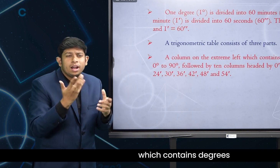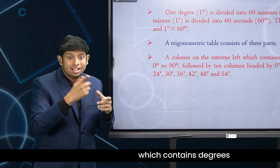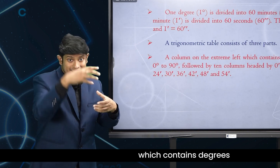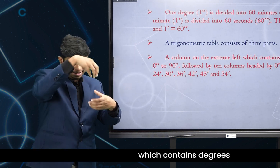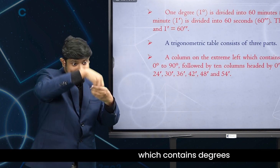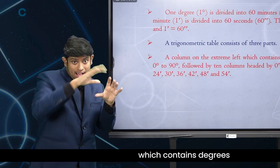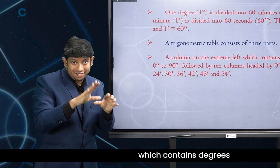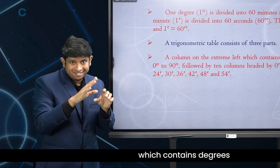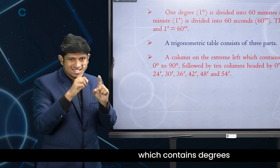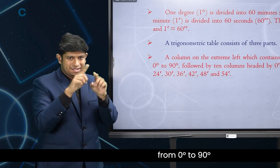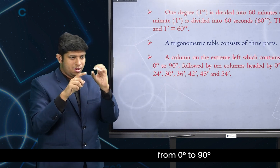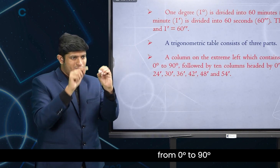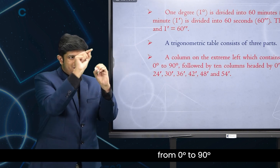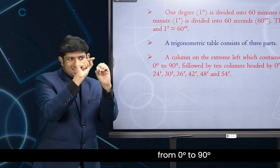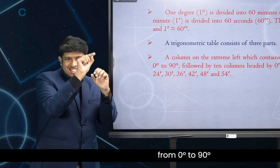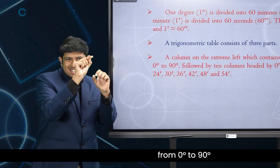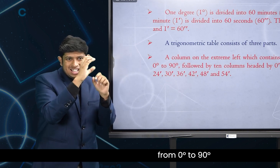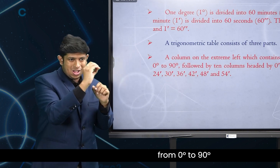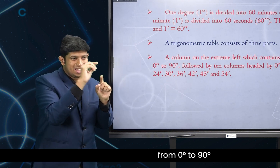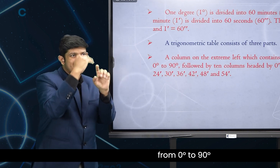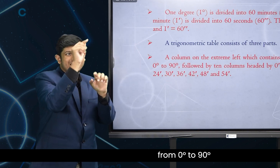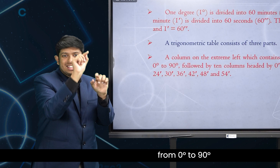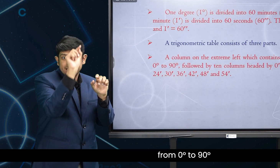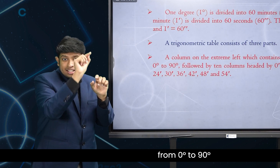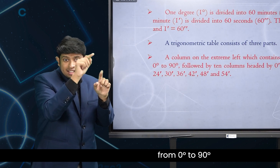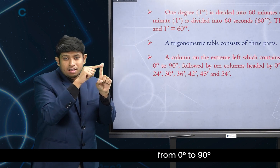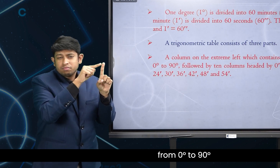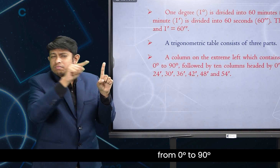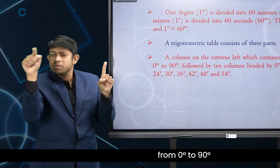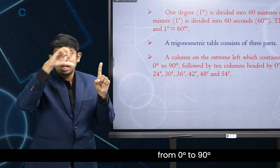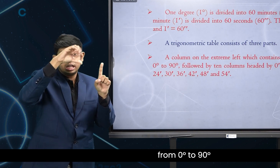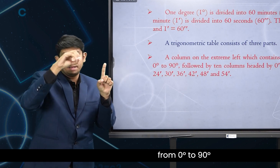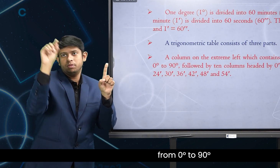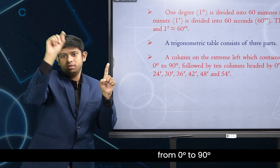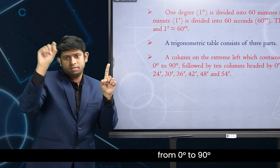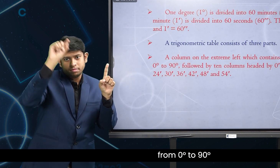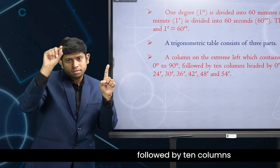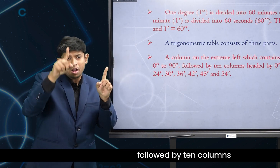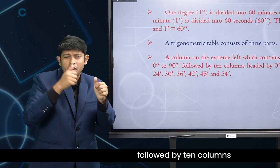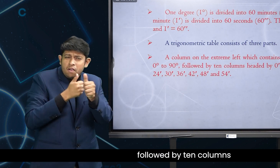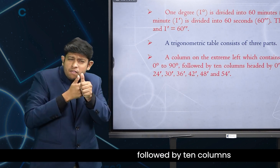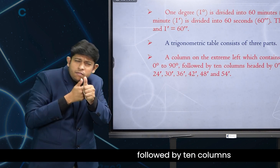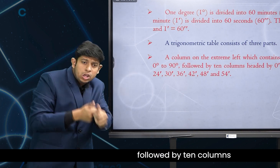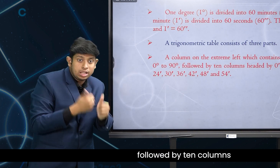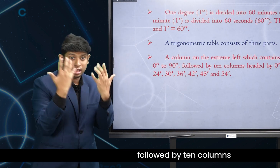which contains degrees from 0 degrees to 90 degrees, followed by 10